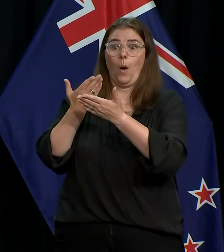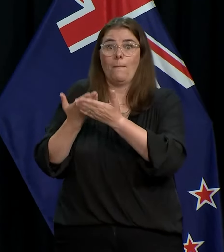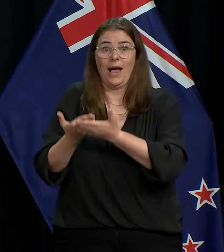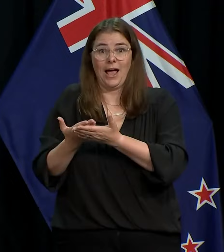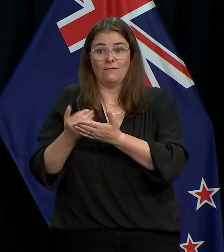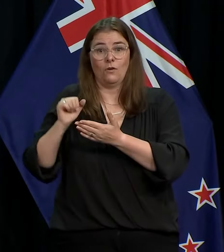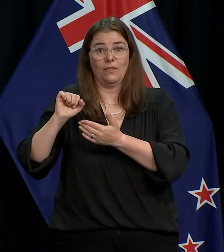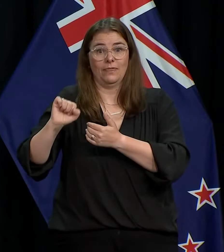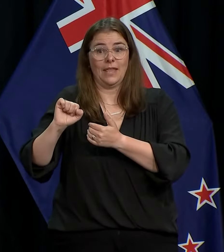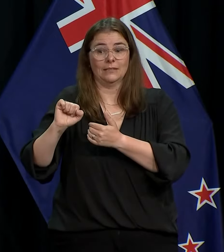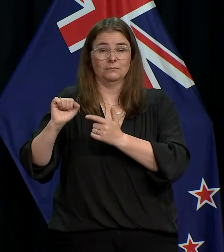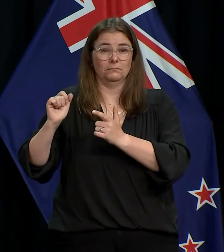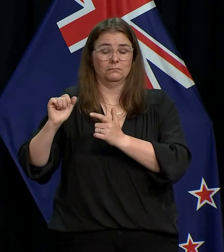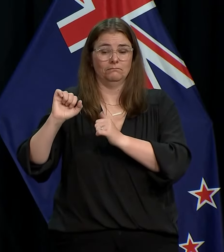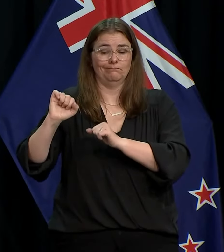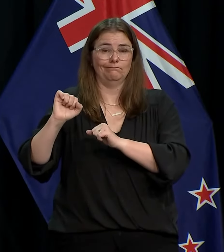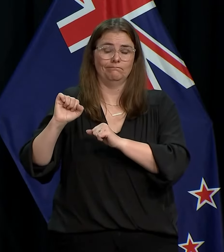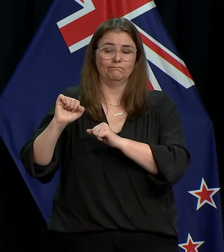of